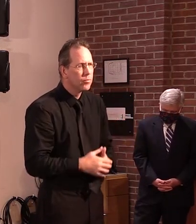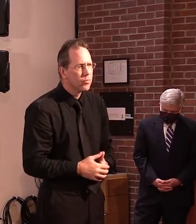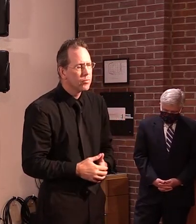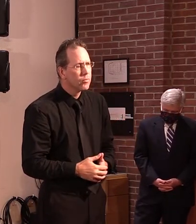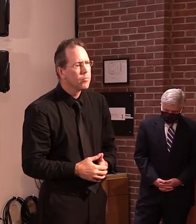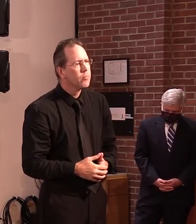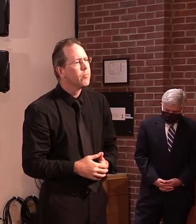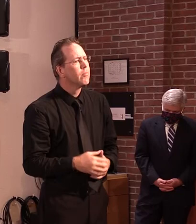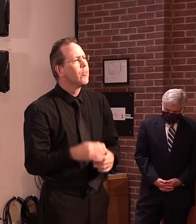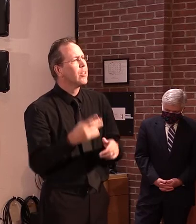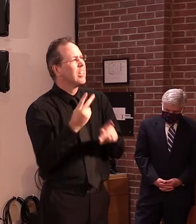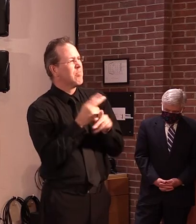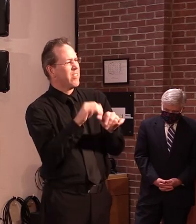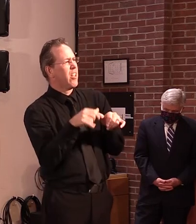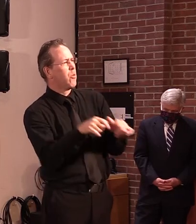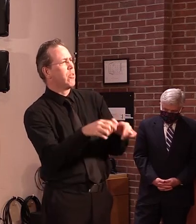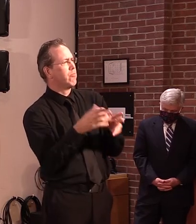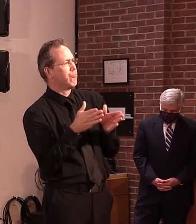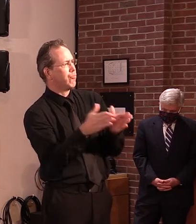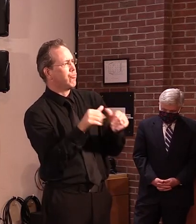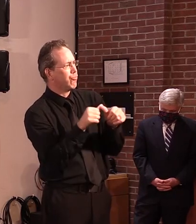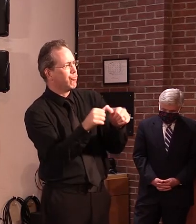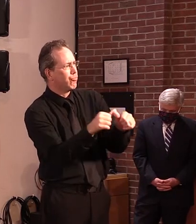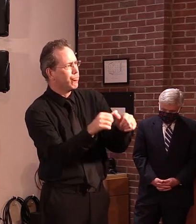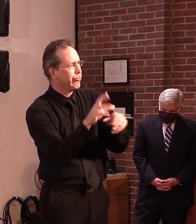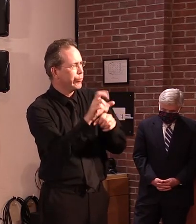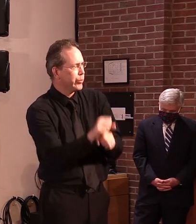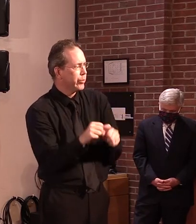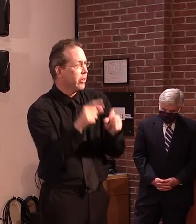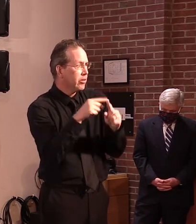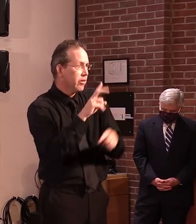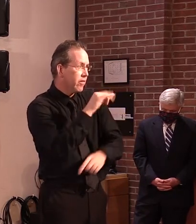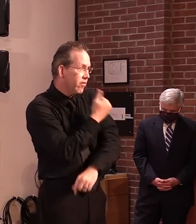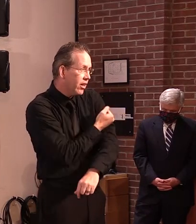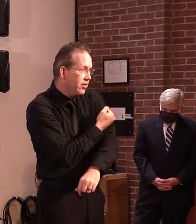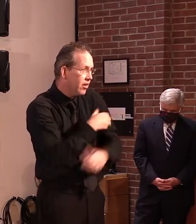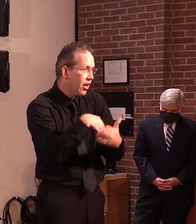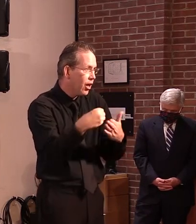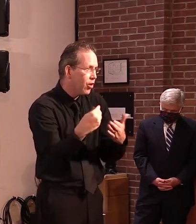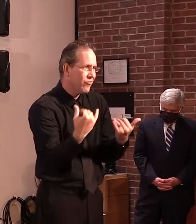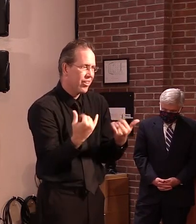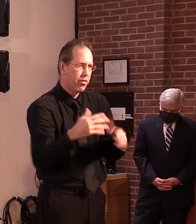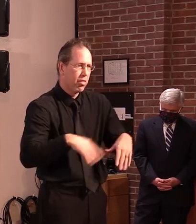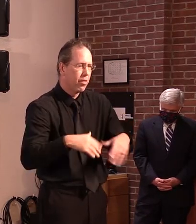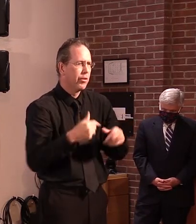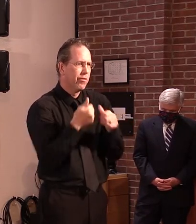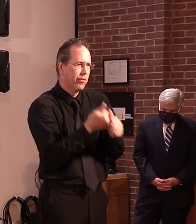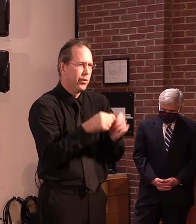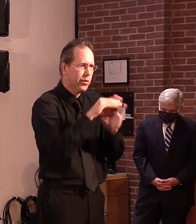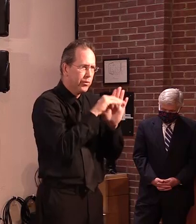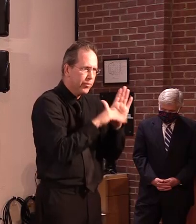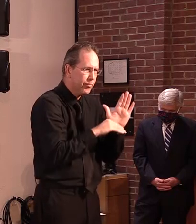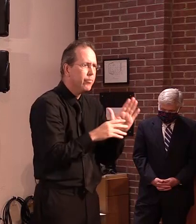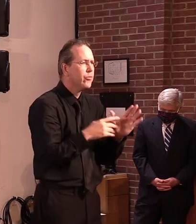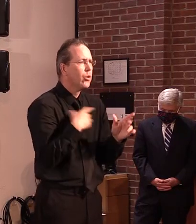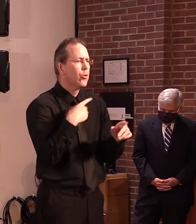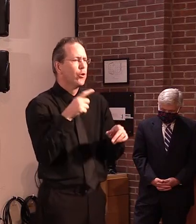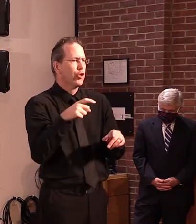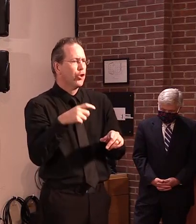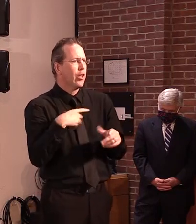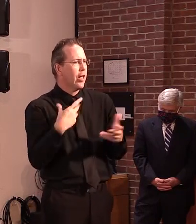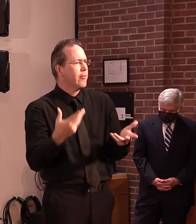that success. But I do think people should feel optimistic, and that's why on the phone call with the colleges this